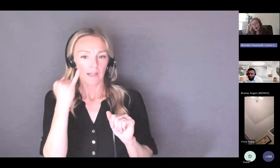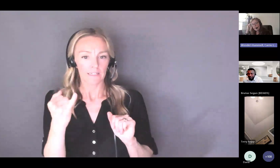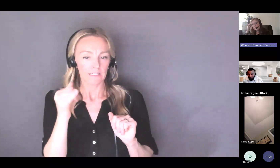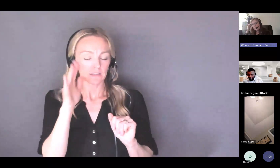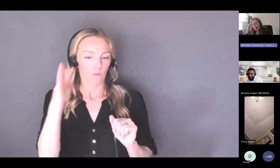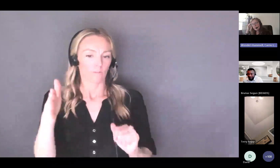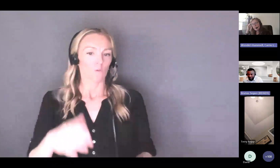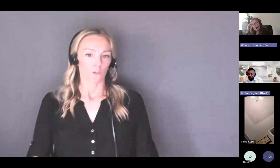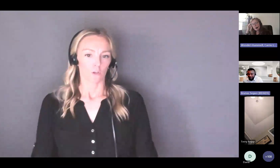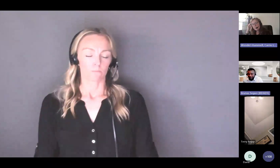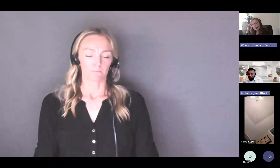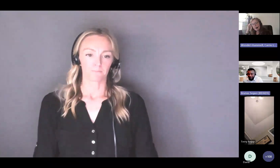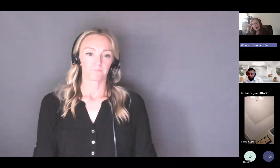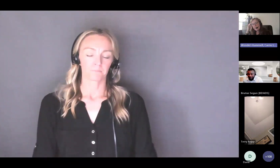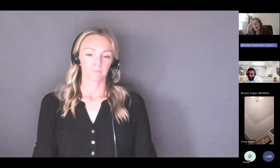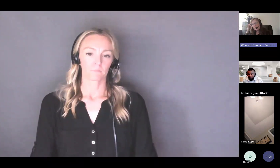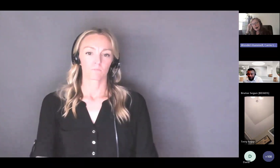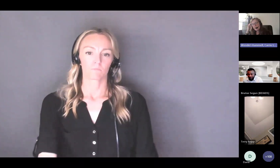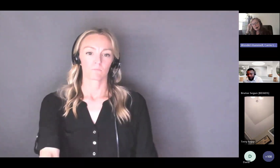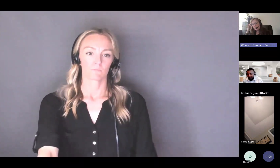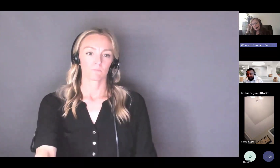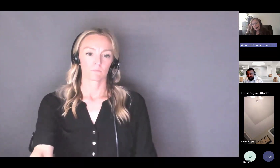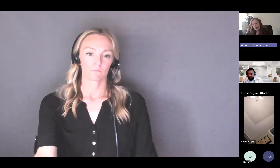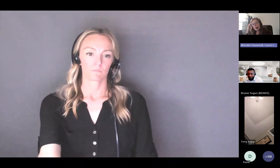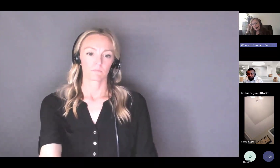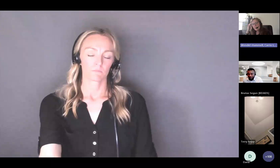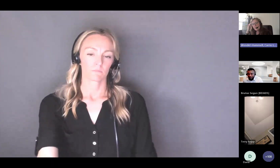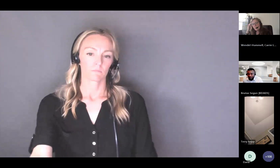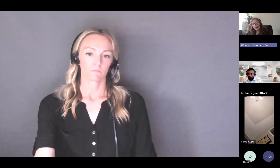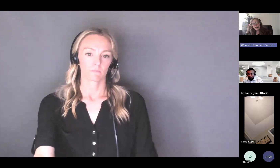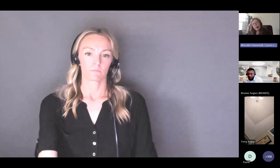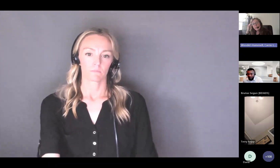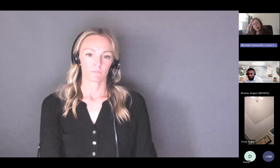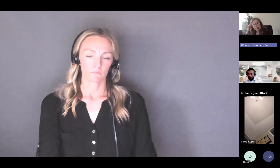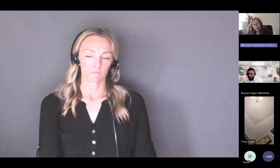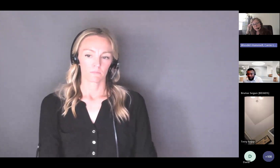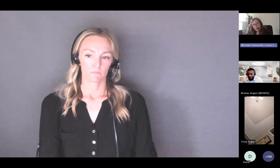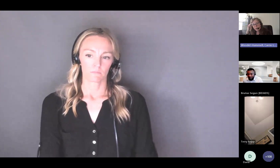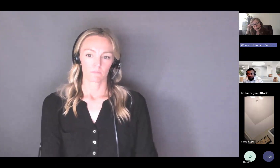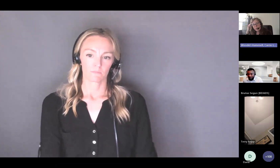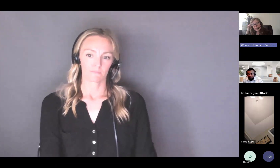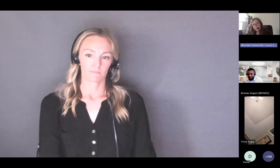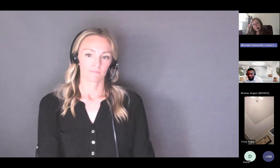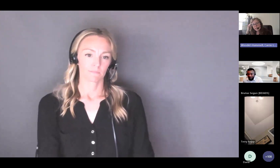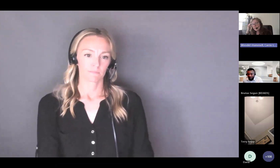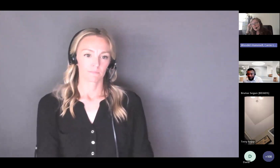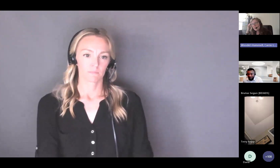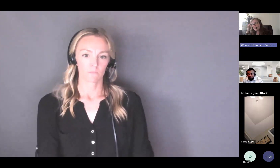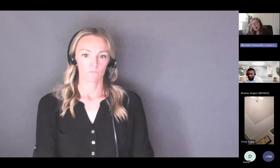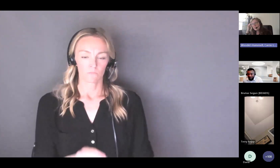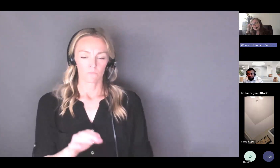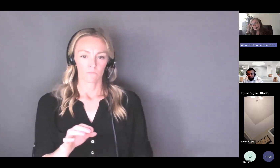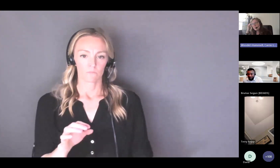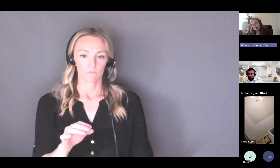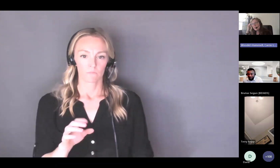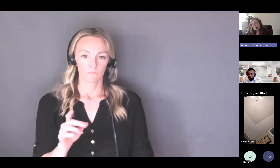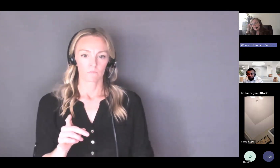future. The other thing I would say that where there is room is in